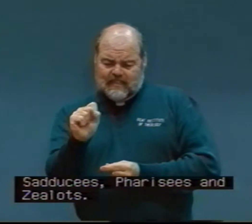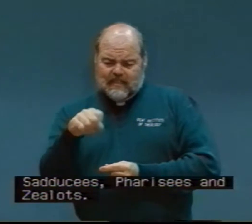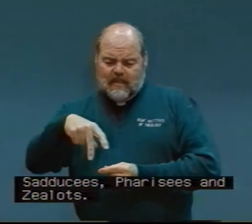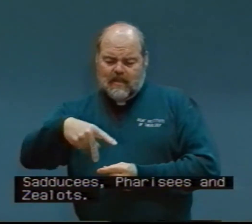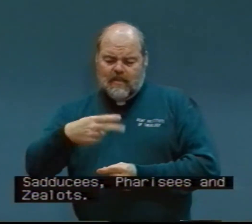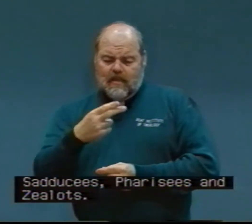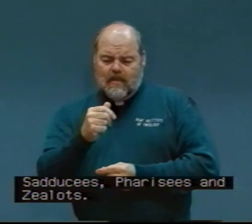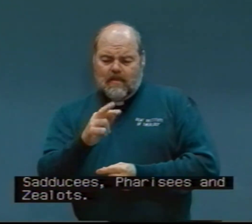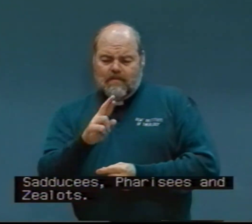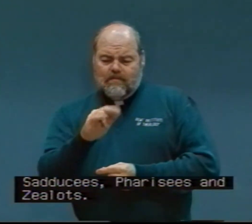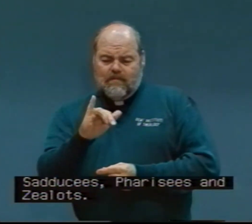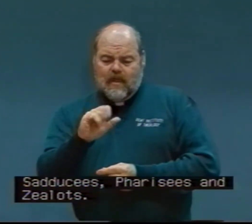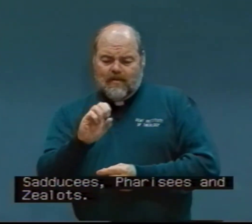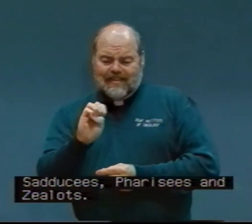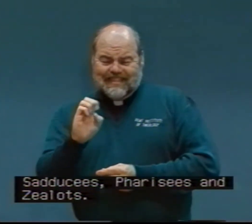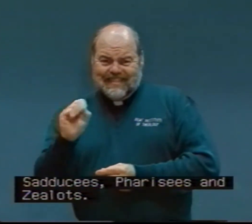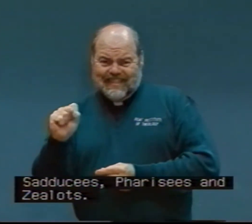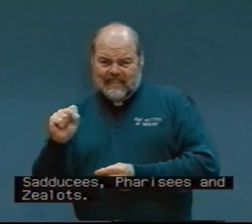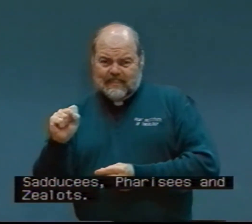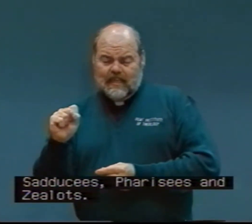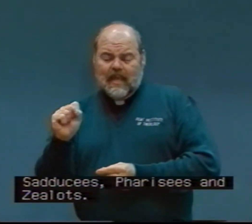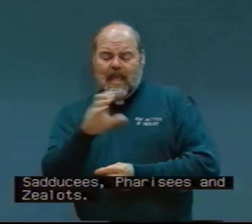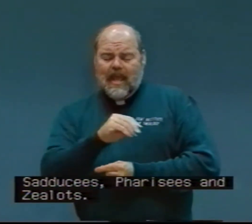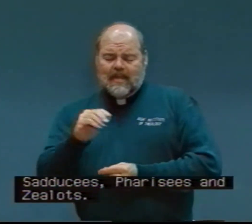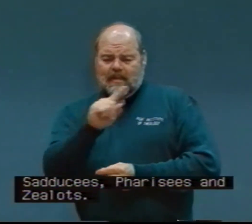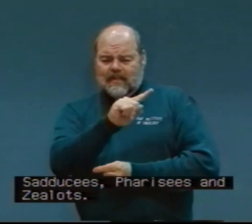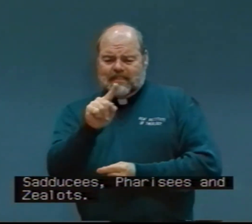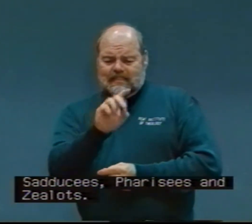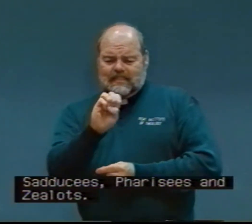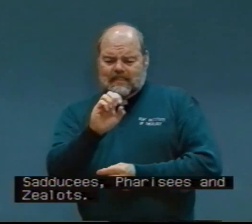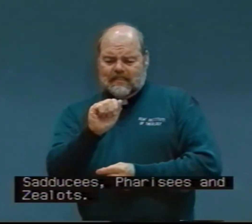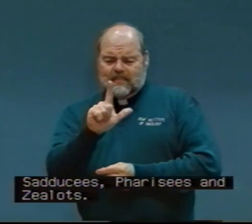Sadducees, Pharisees, and Zealots.